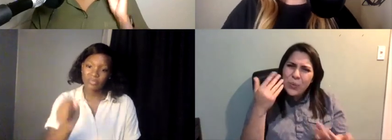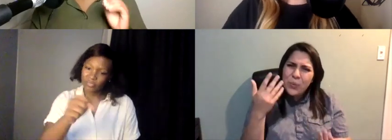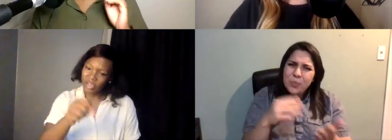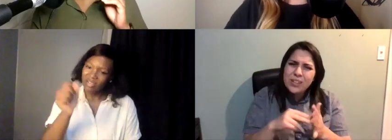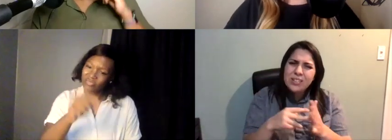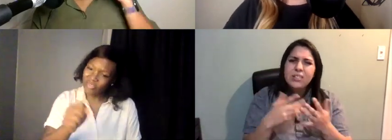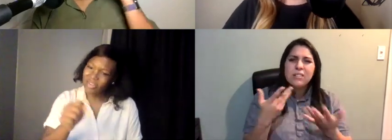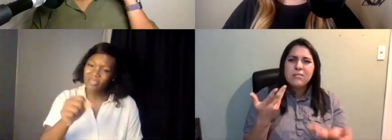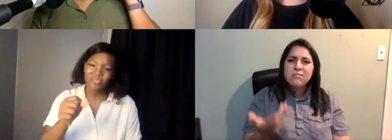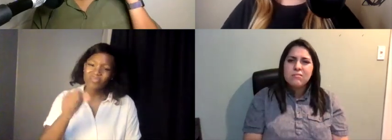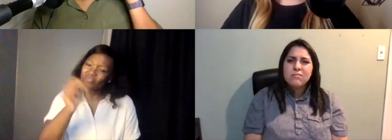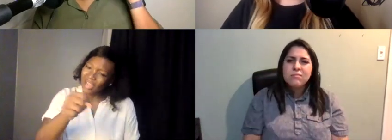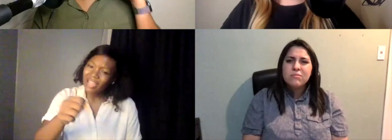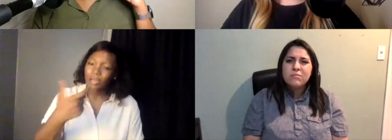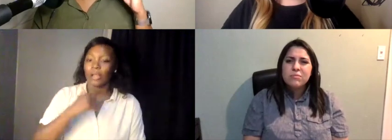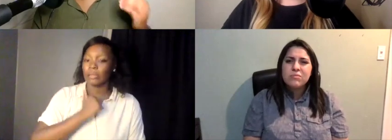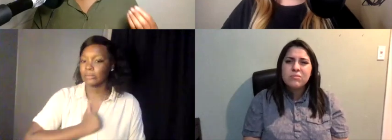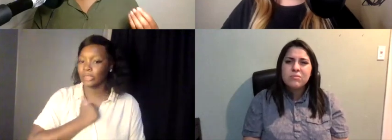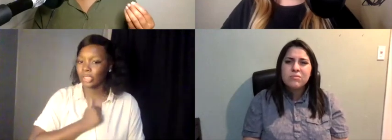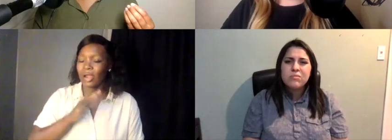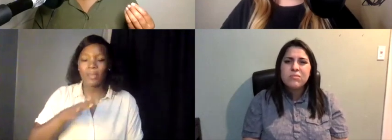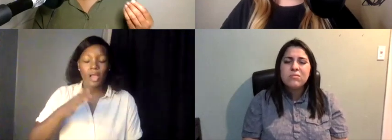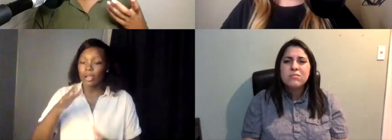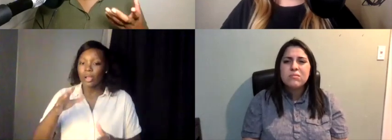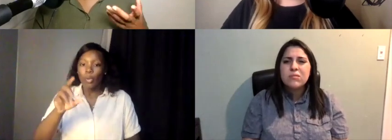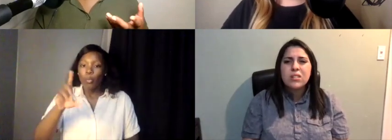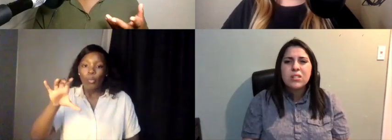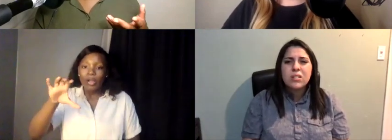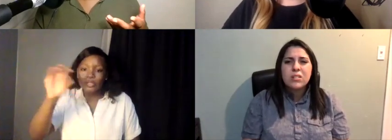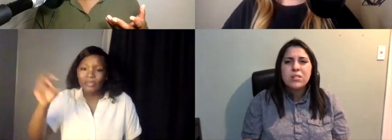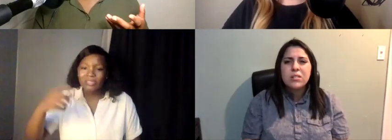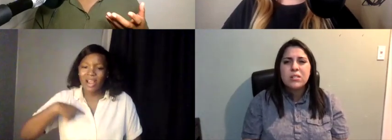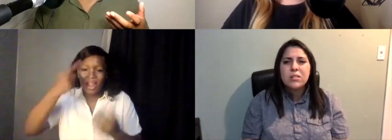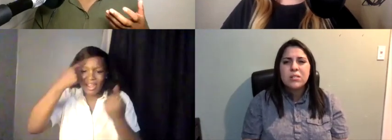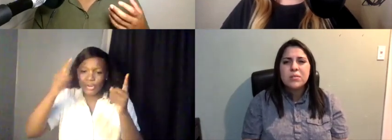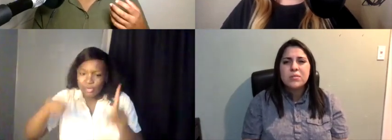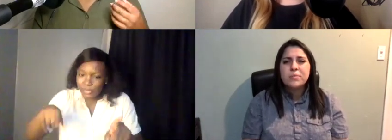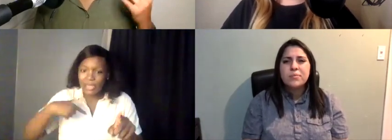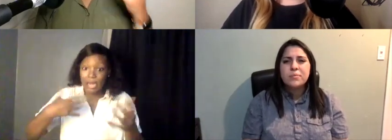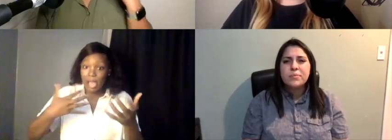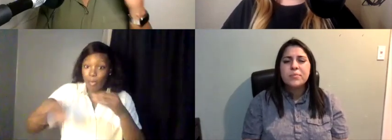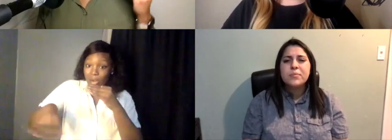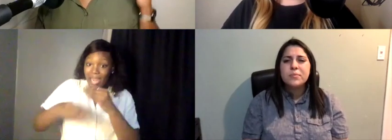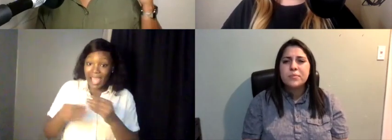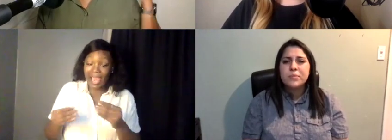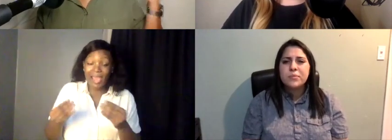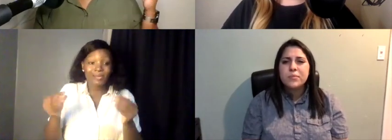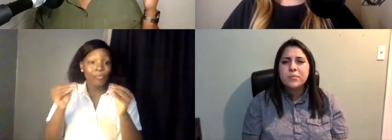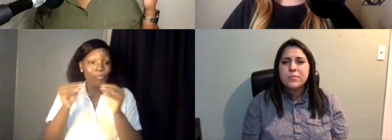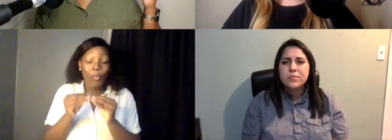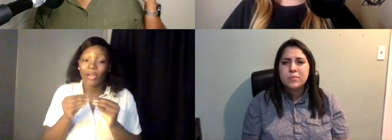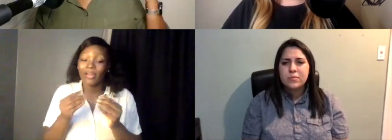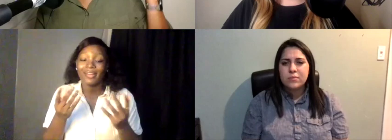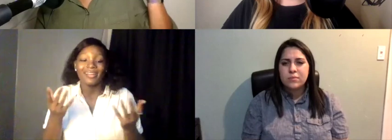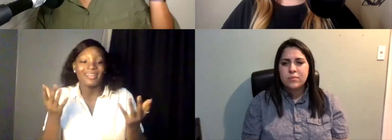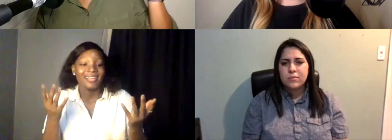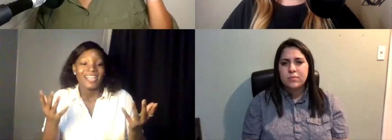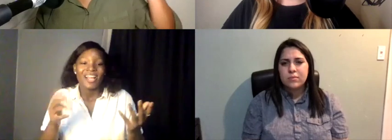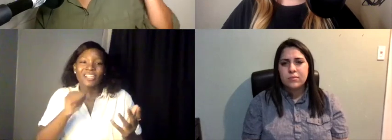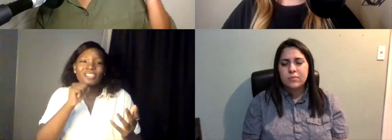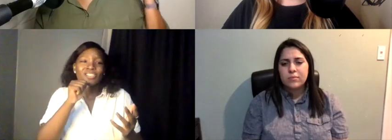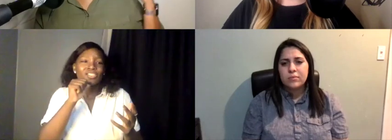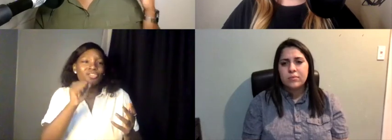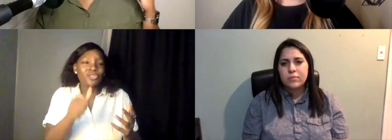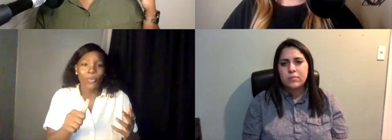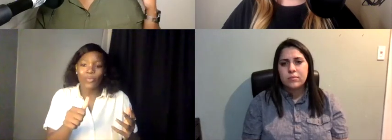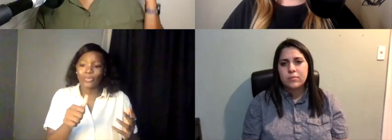I completely 100% agree exactly with what you're saying. And I want to add to that. Don't ever underestimate the power of